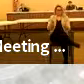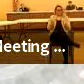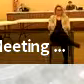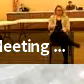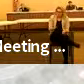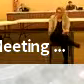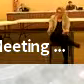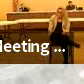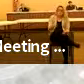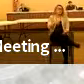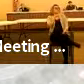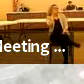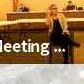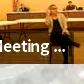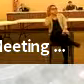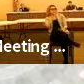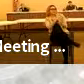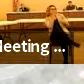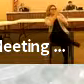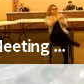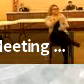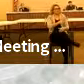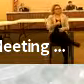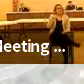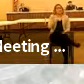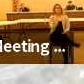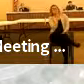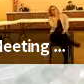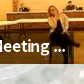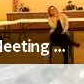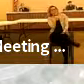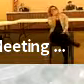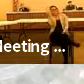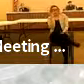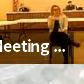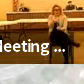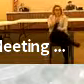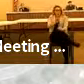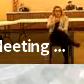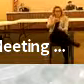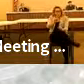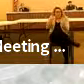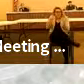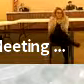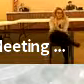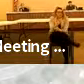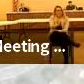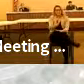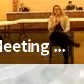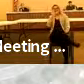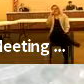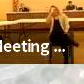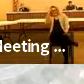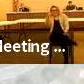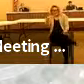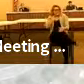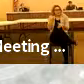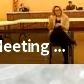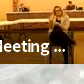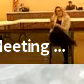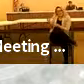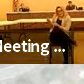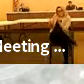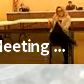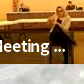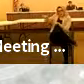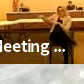sorry. I thought I hit unmute, but I did not. And I was talking to myself. I do have a few folks here. I wanted to start with